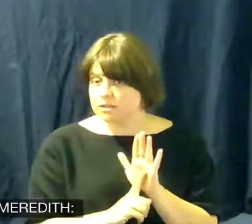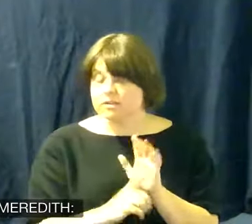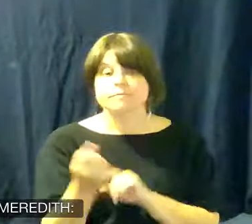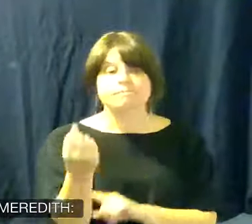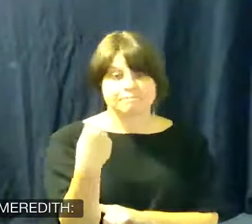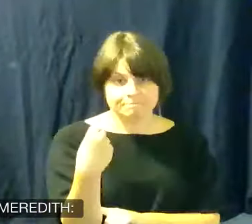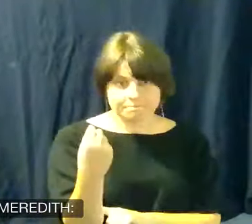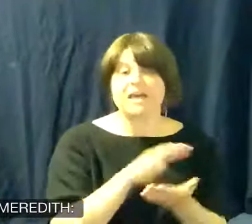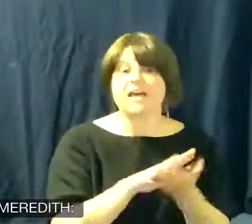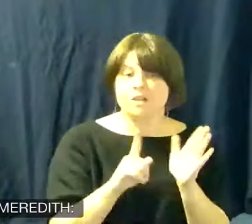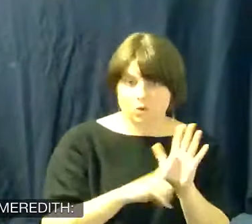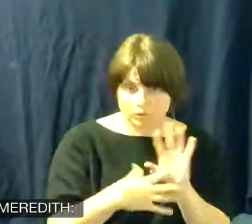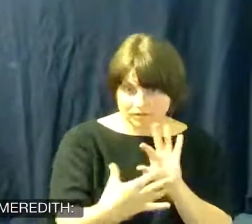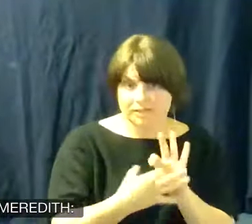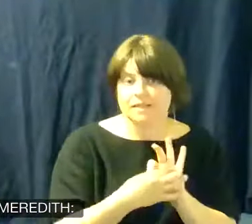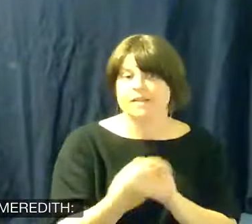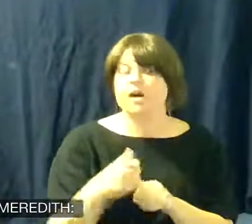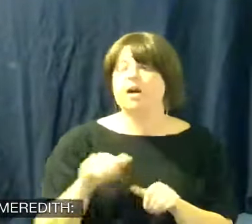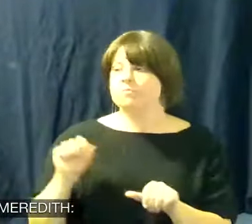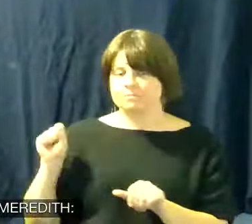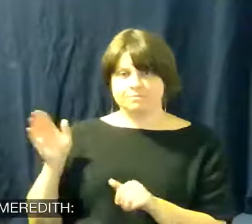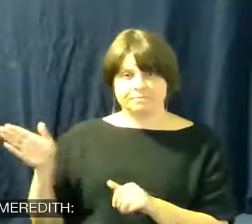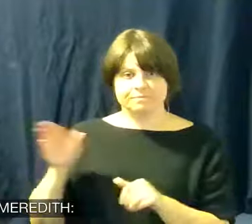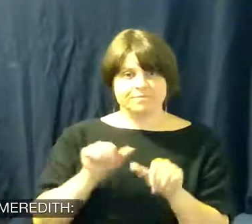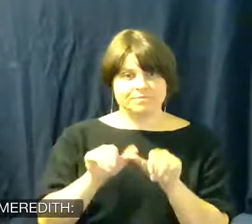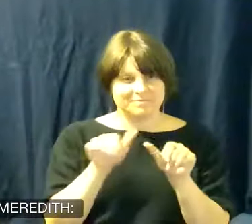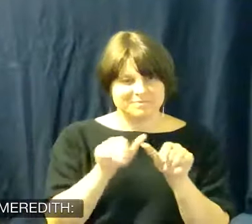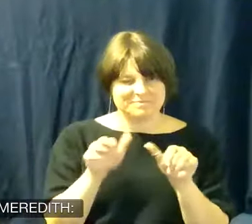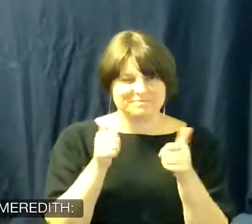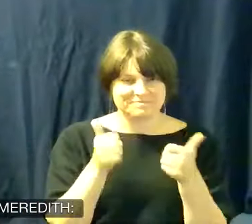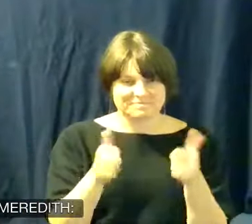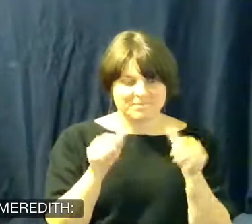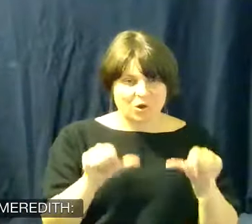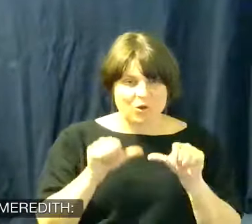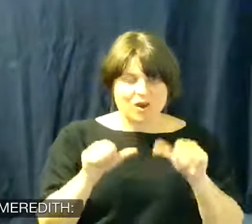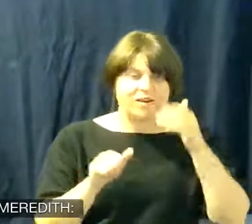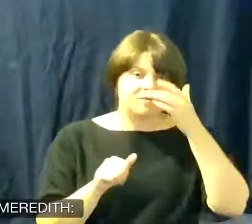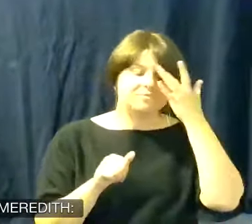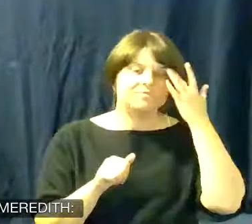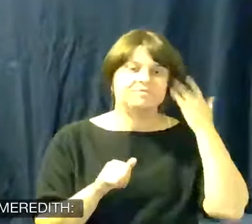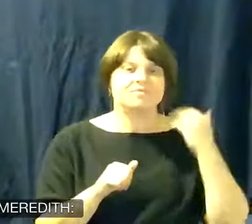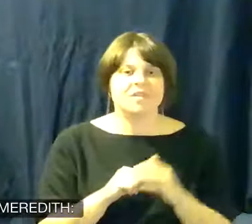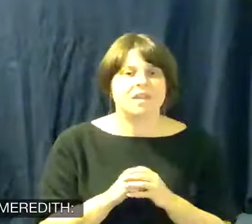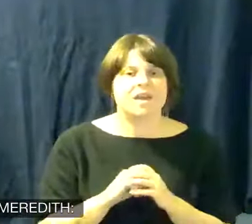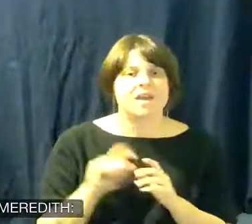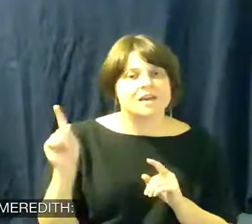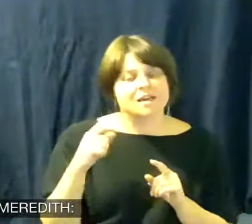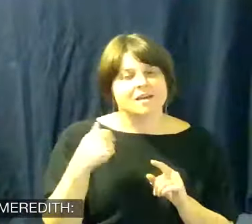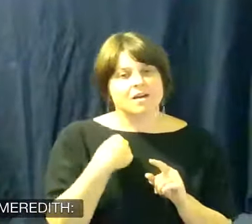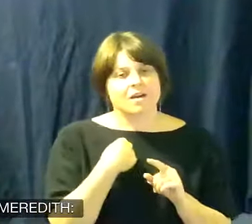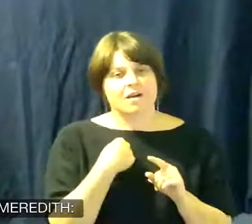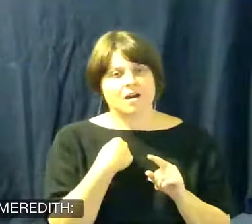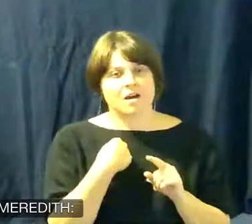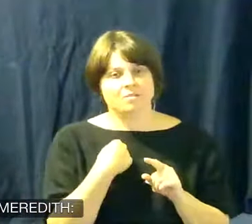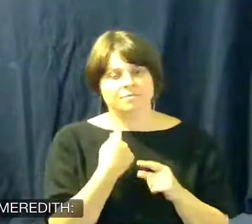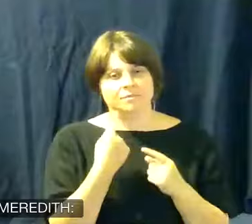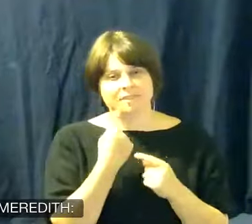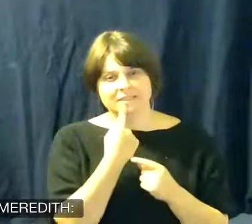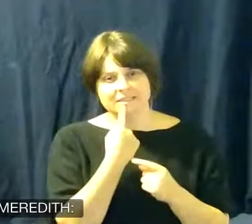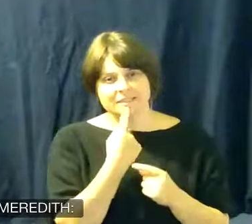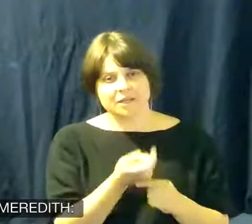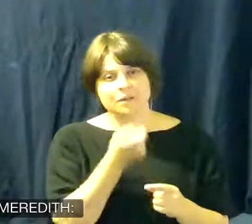here, yep. Great, okay. All right, so now I'm going to tell